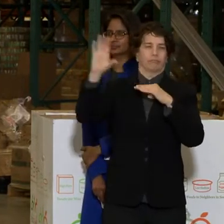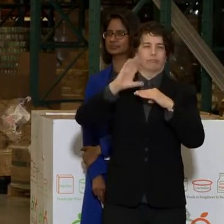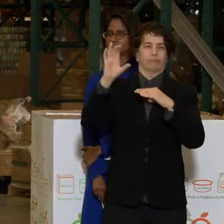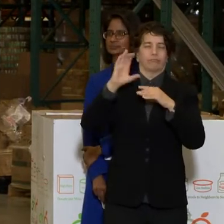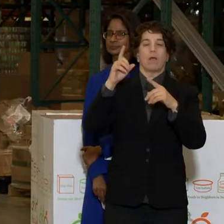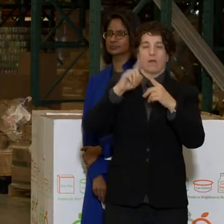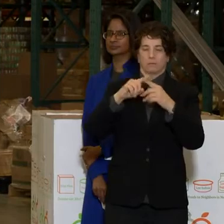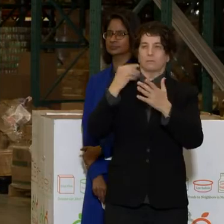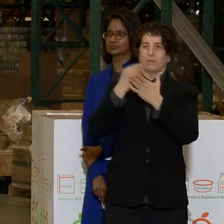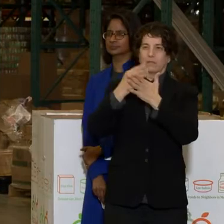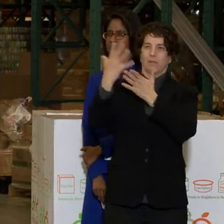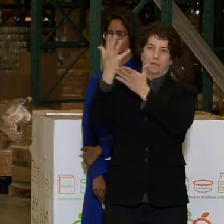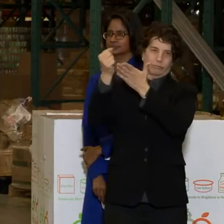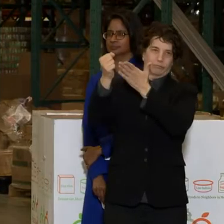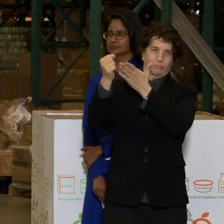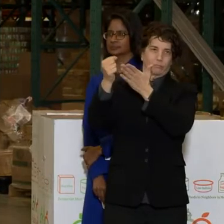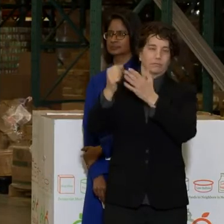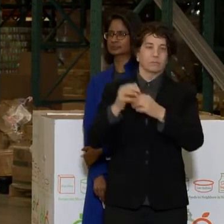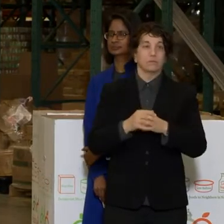for us to have contingency.